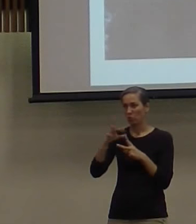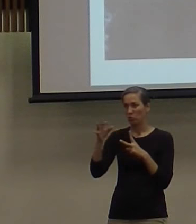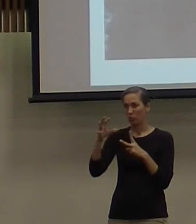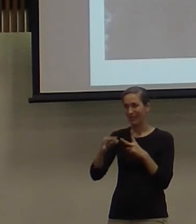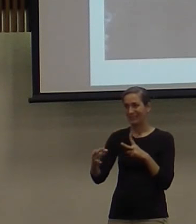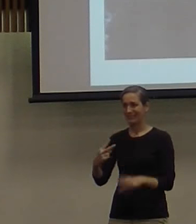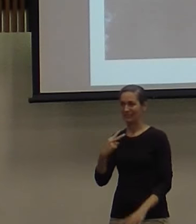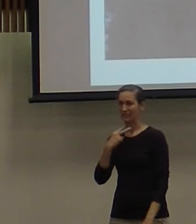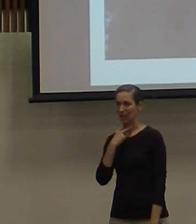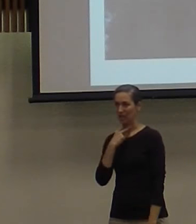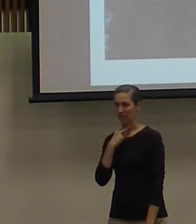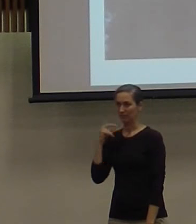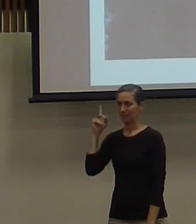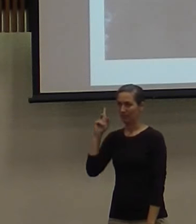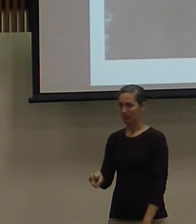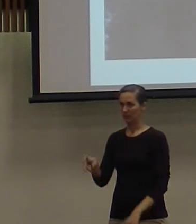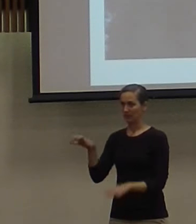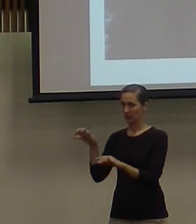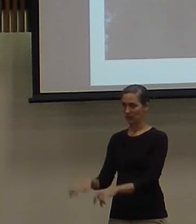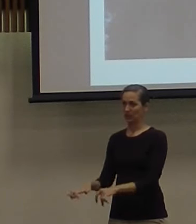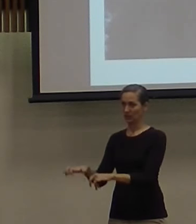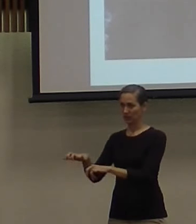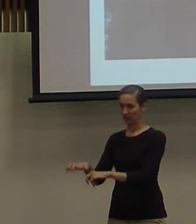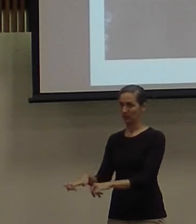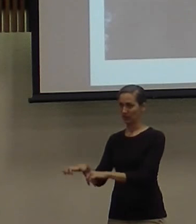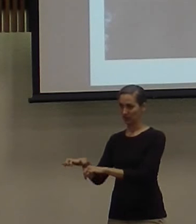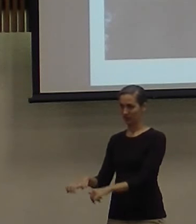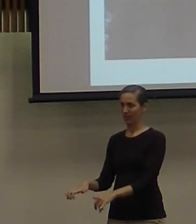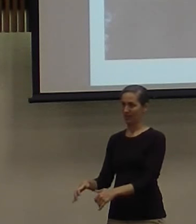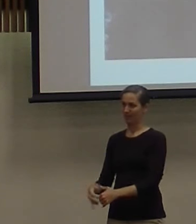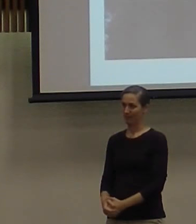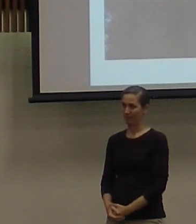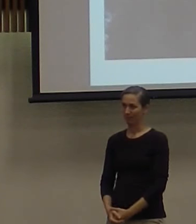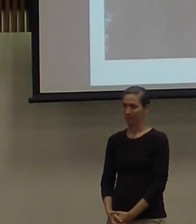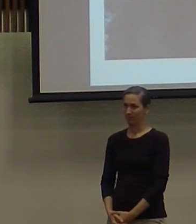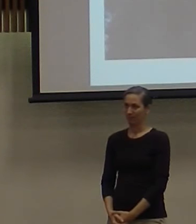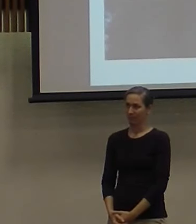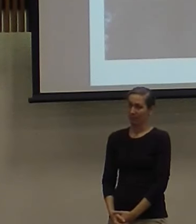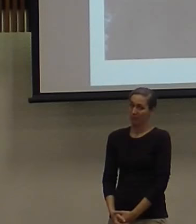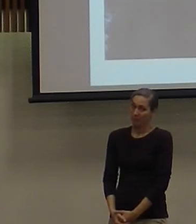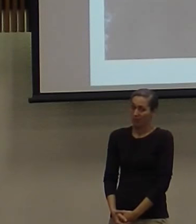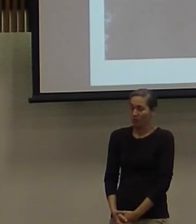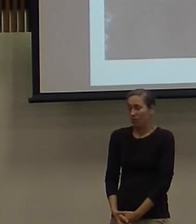back. So um, that's a